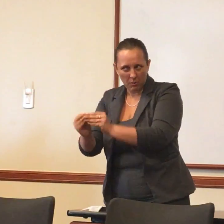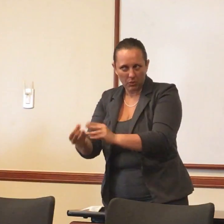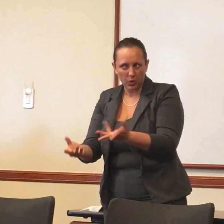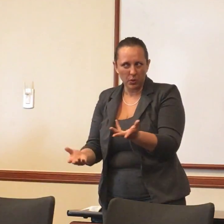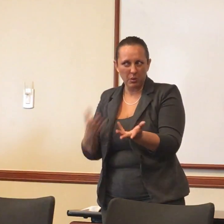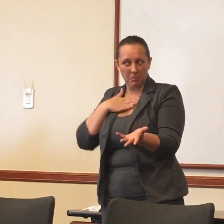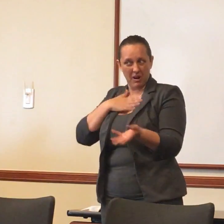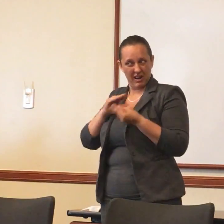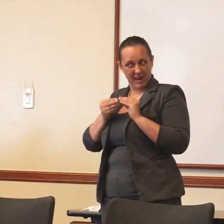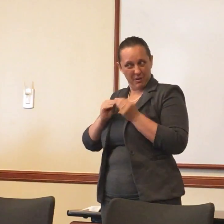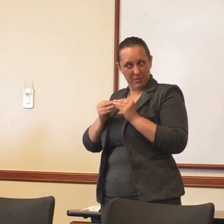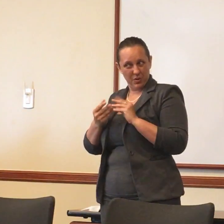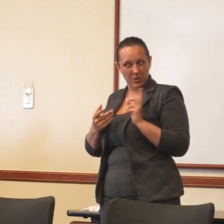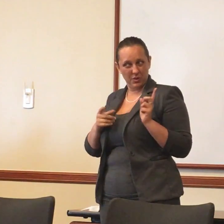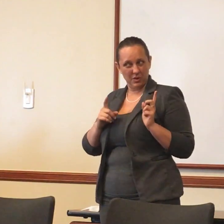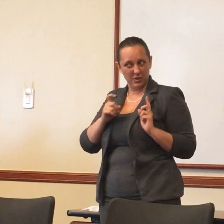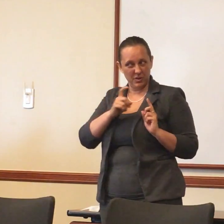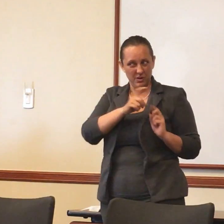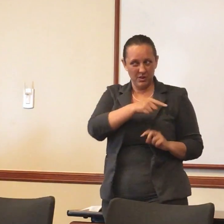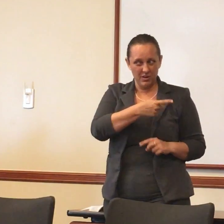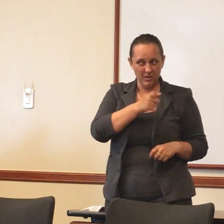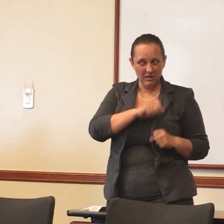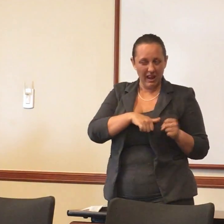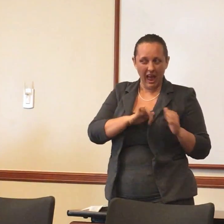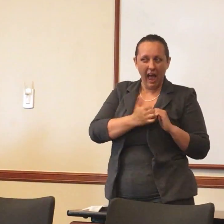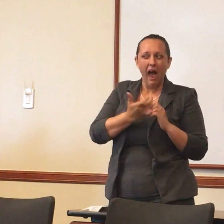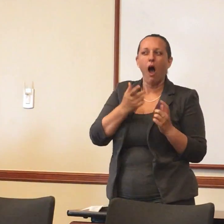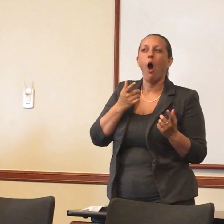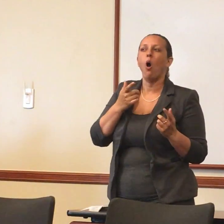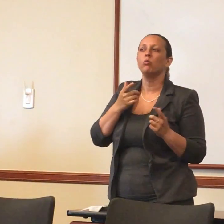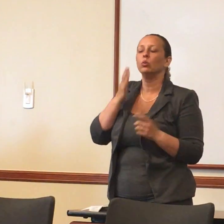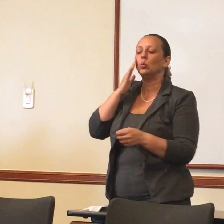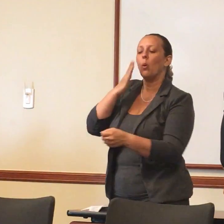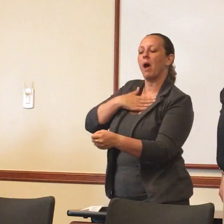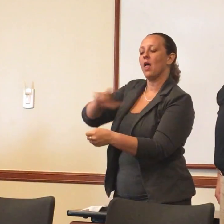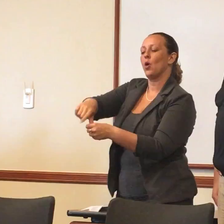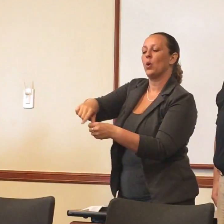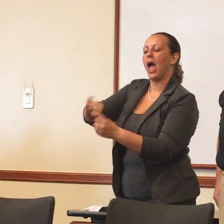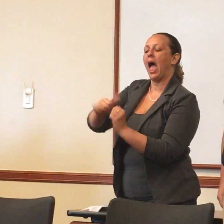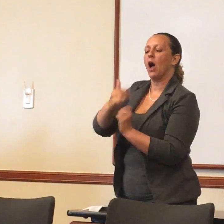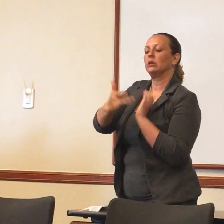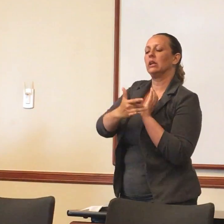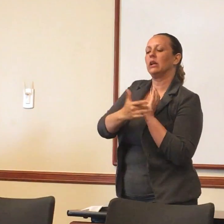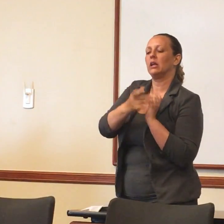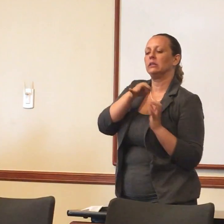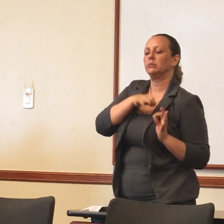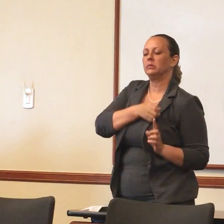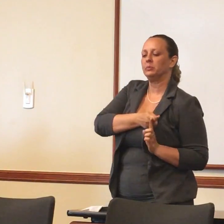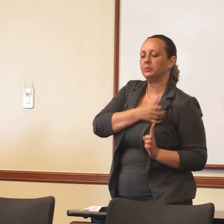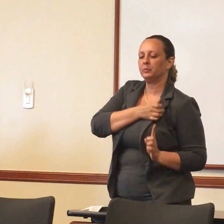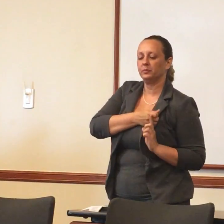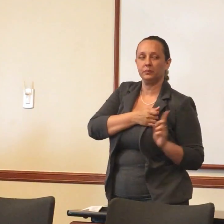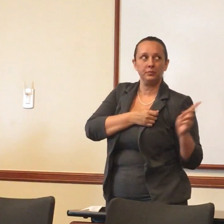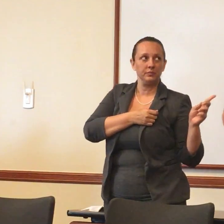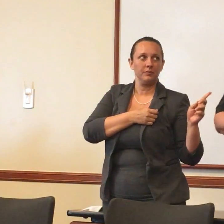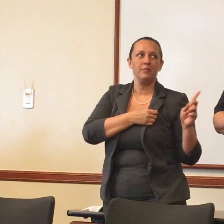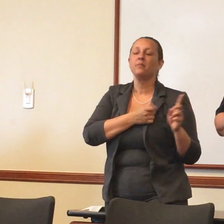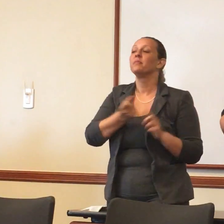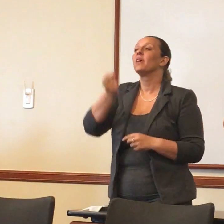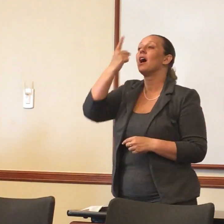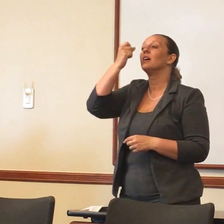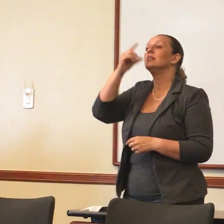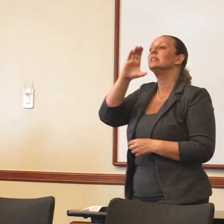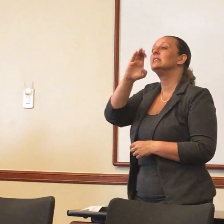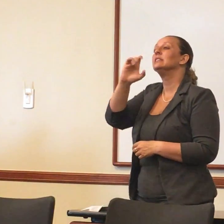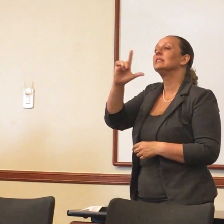through the number, is through my phone number that you're able to track us, or how does that pick us up where we're at? Well, again, that goes through the